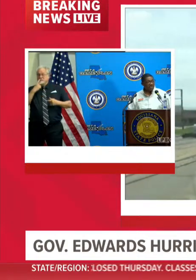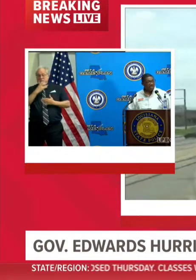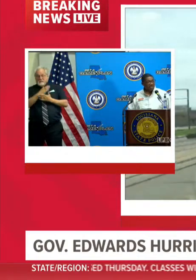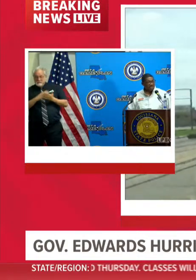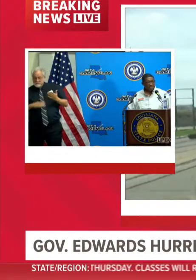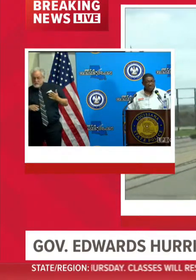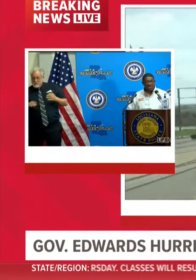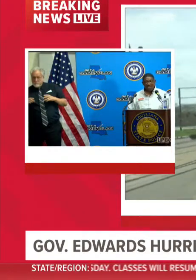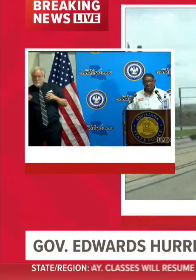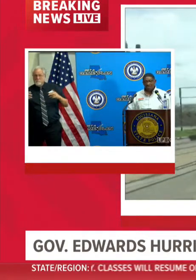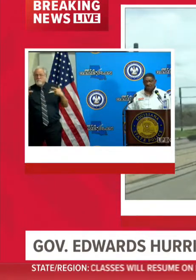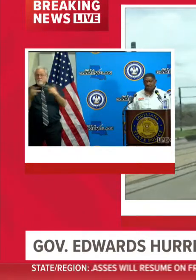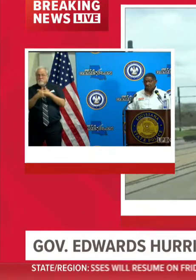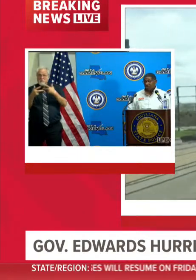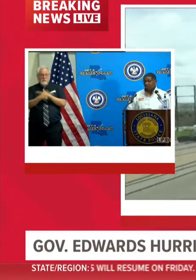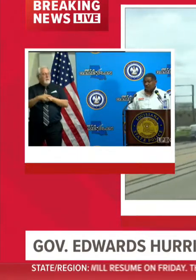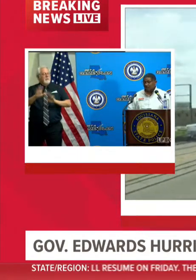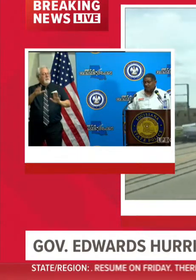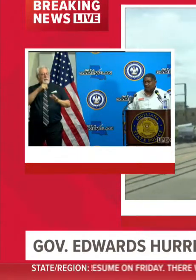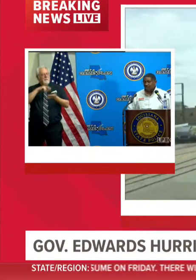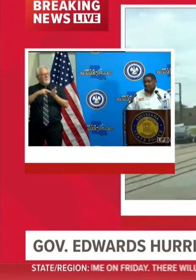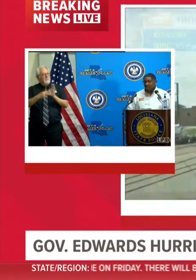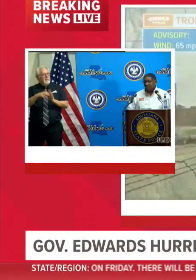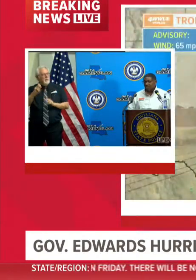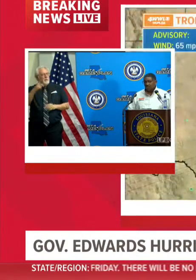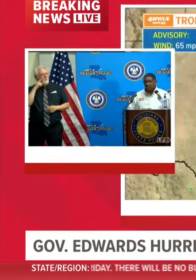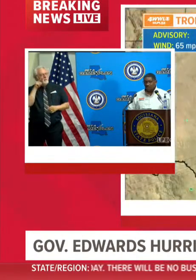some movement doesn't mean that it's okay for you to drive.